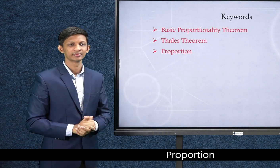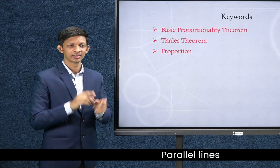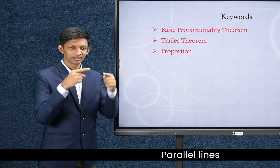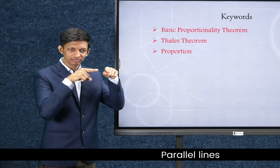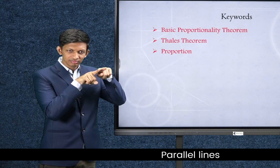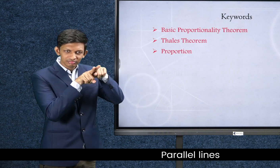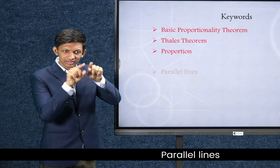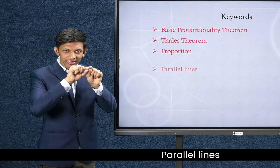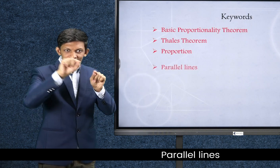parallel lines,